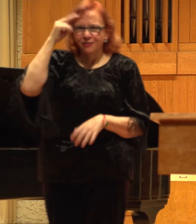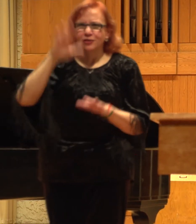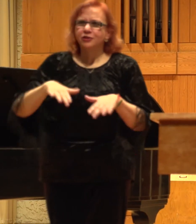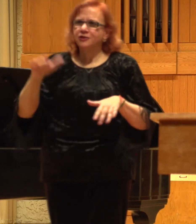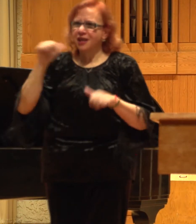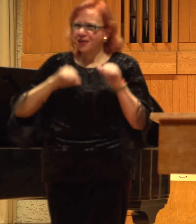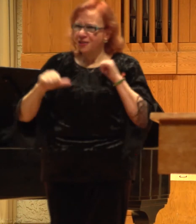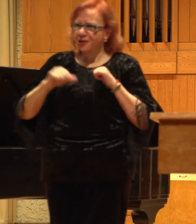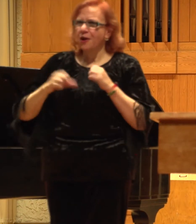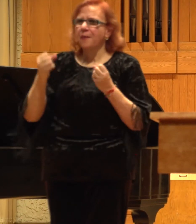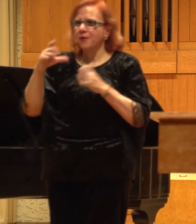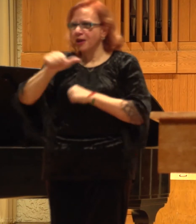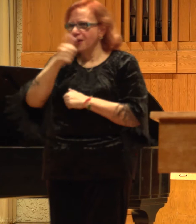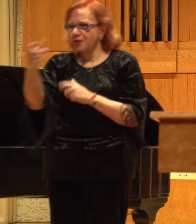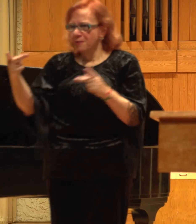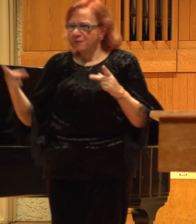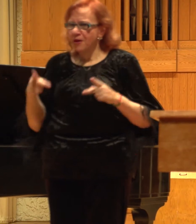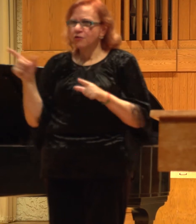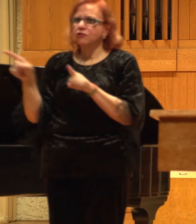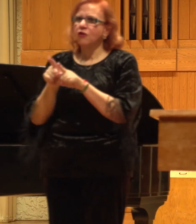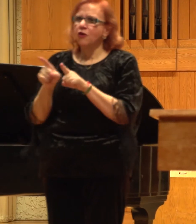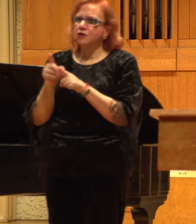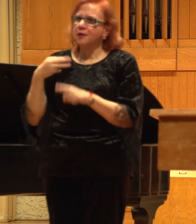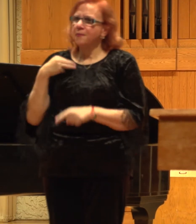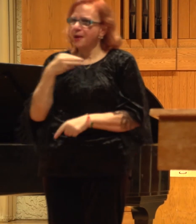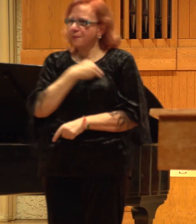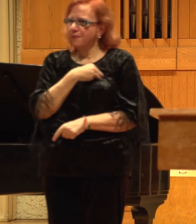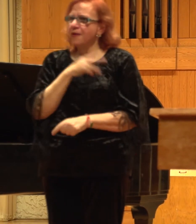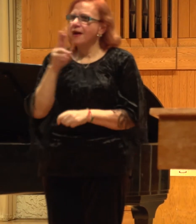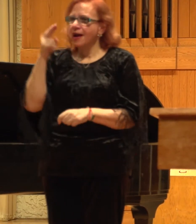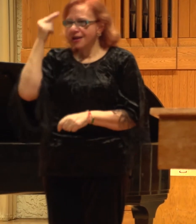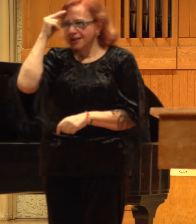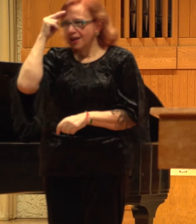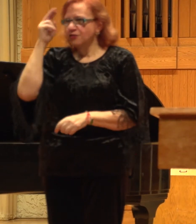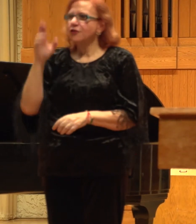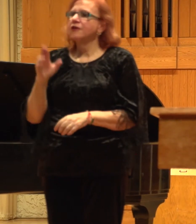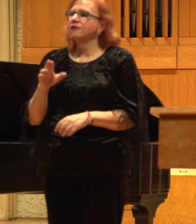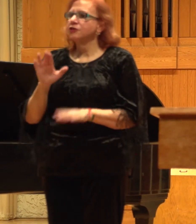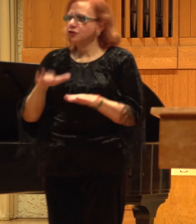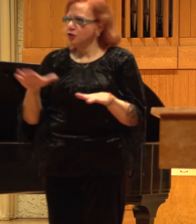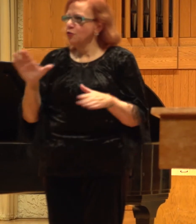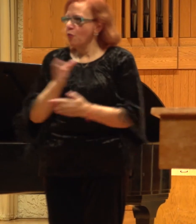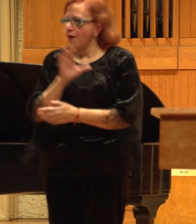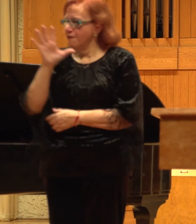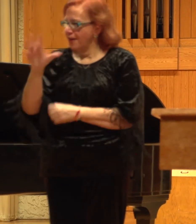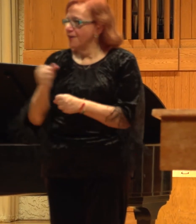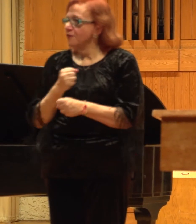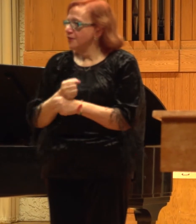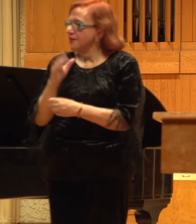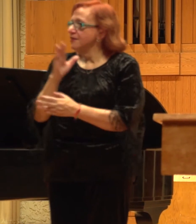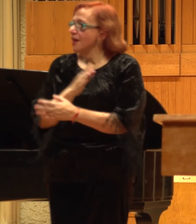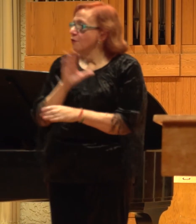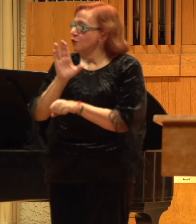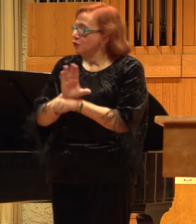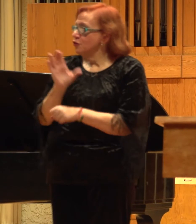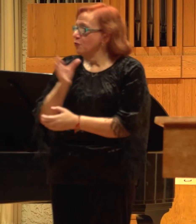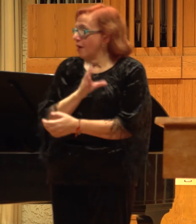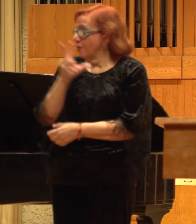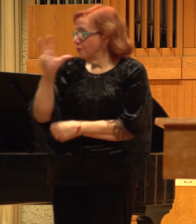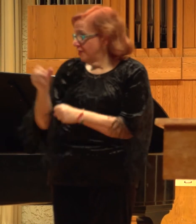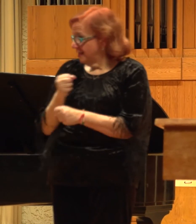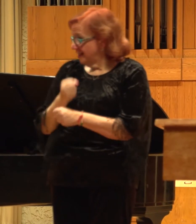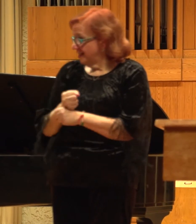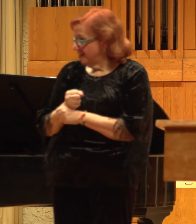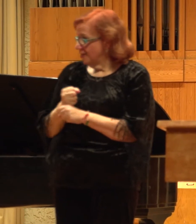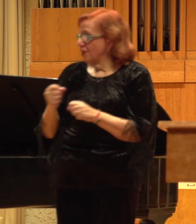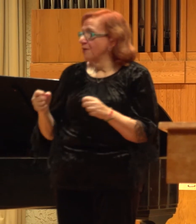She has also been a member of the Nashville Children's Choir for 5 years, sung with her church choir for 3 years, and appeared